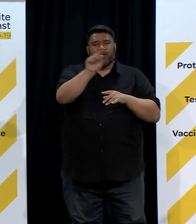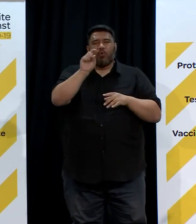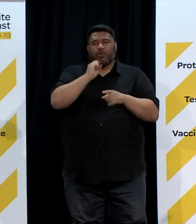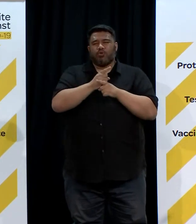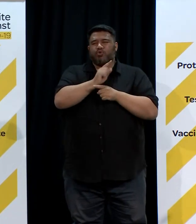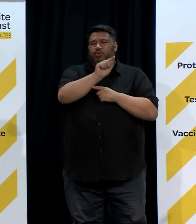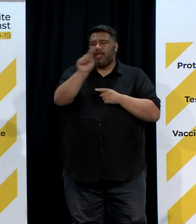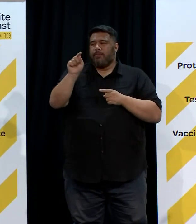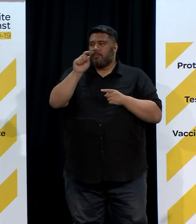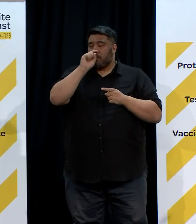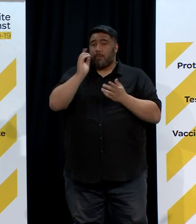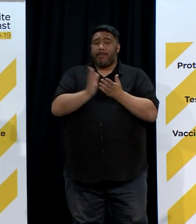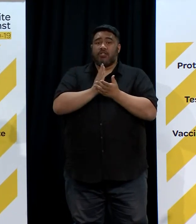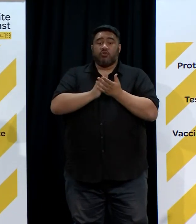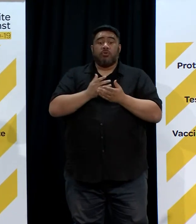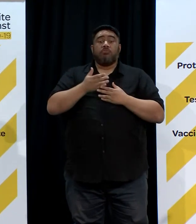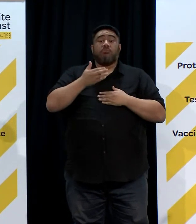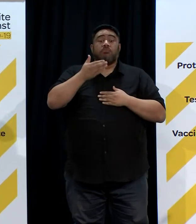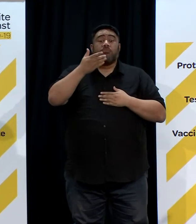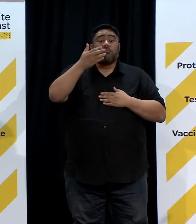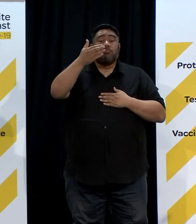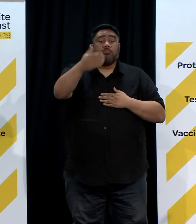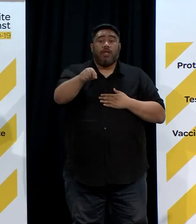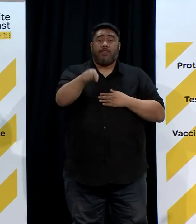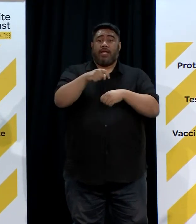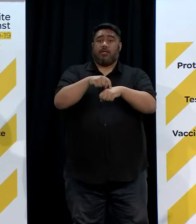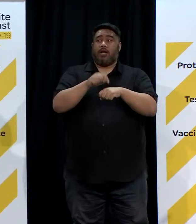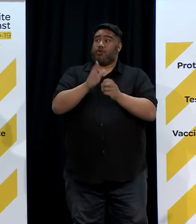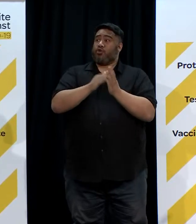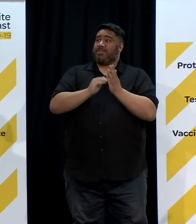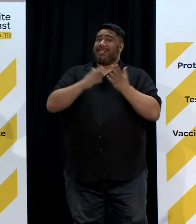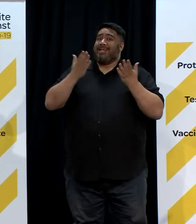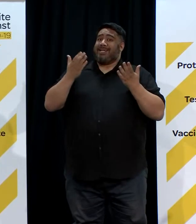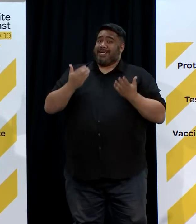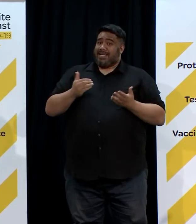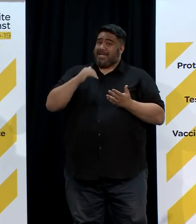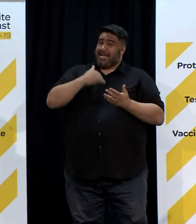we do want to make sure that when the time comes for New Zealanders to be travelling around